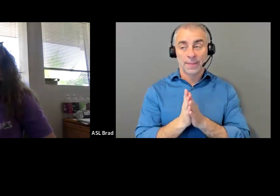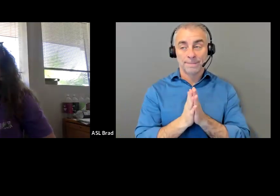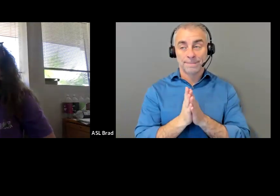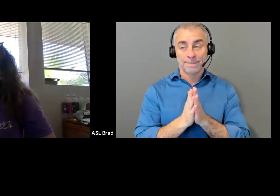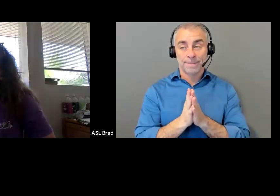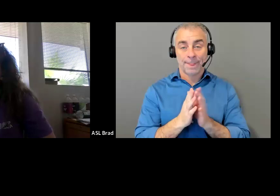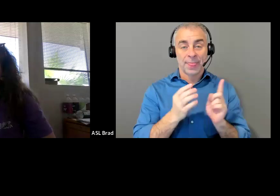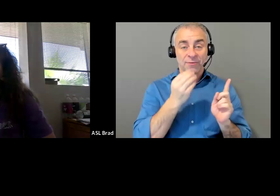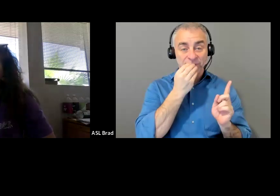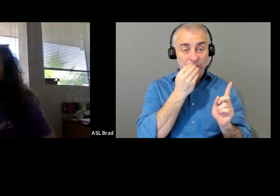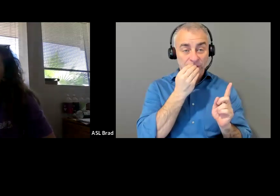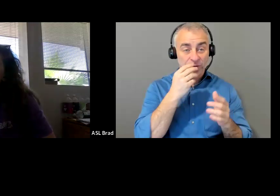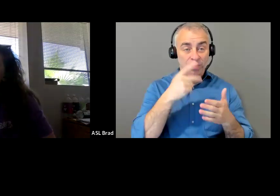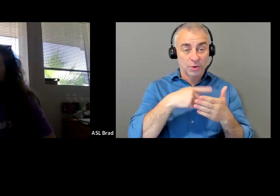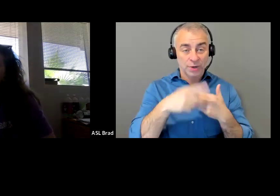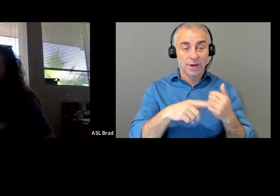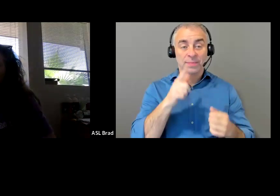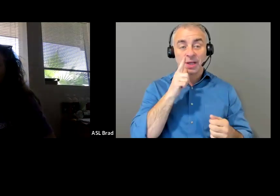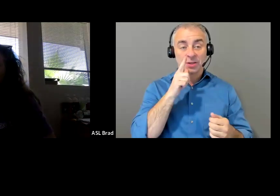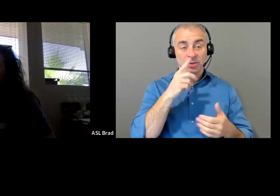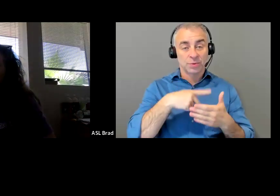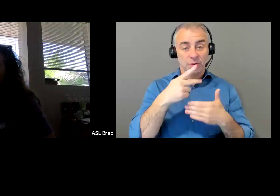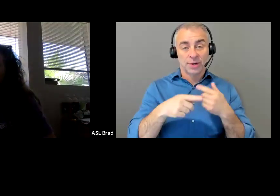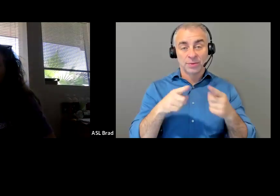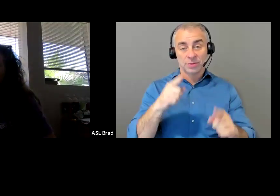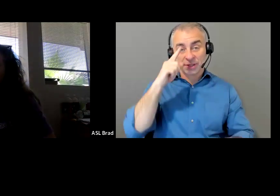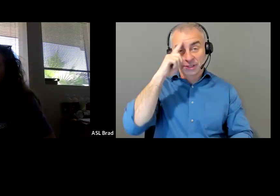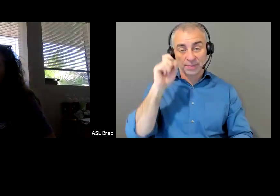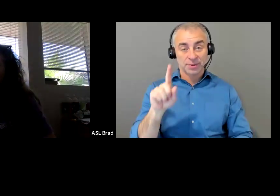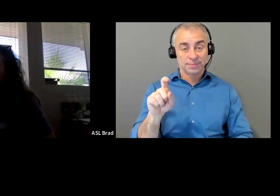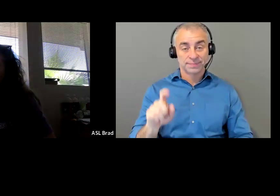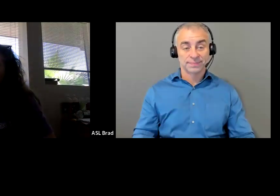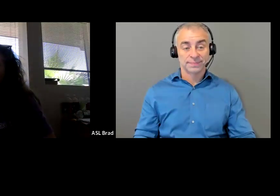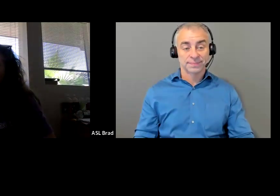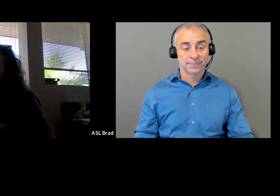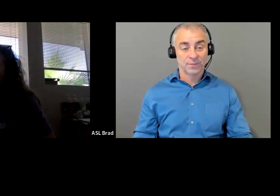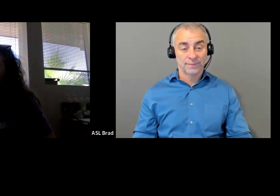any food programs, lunch programs during the summer months?